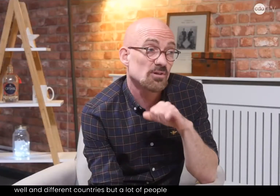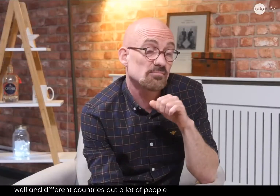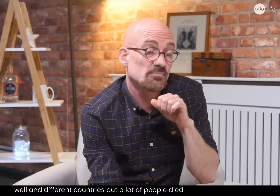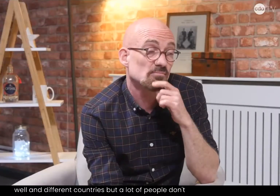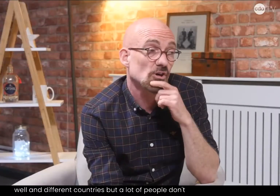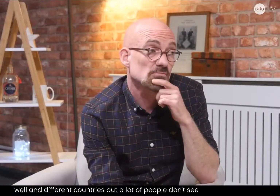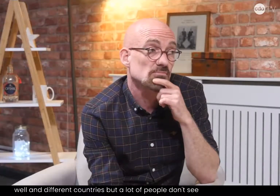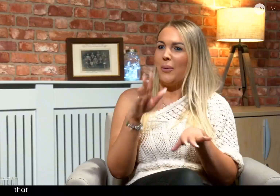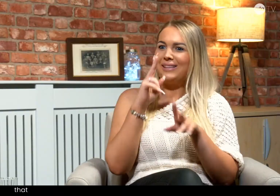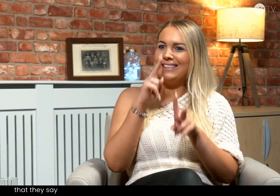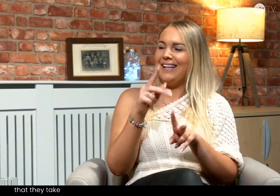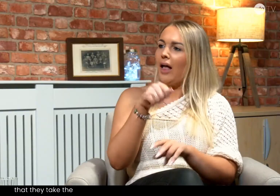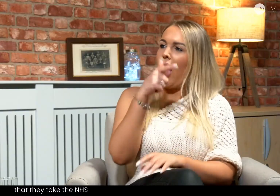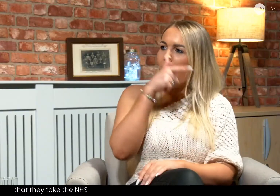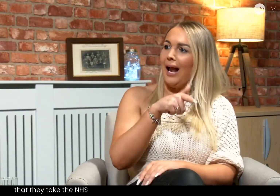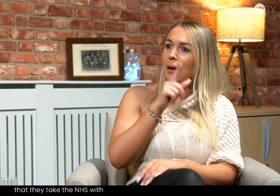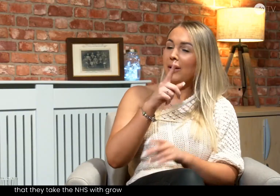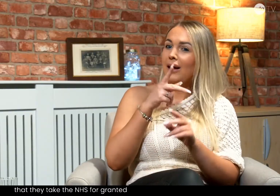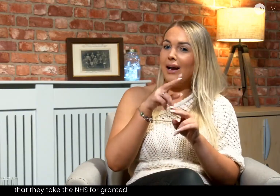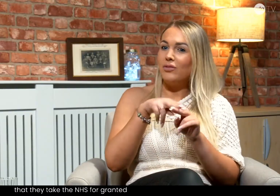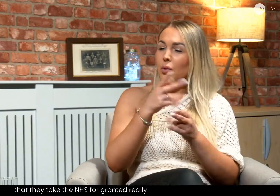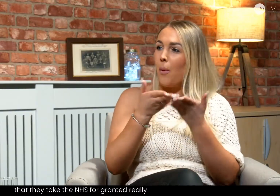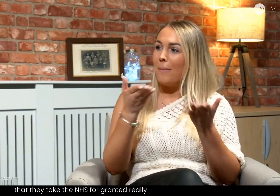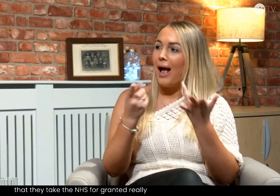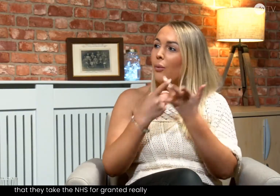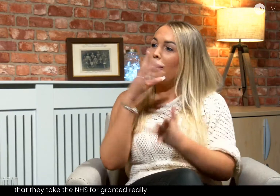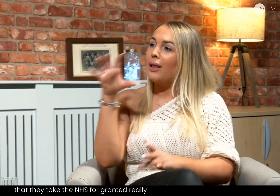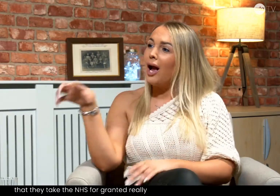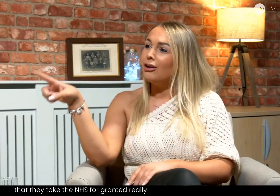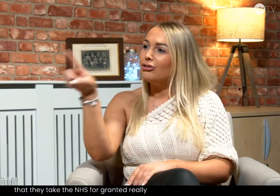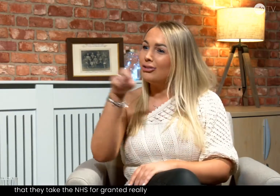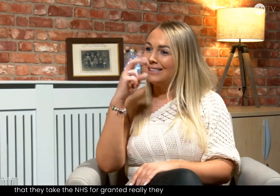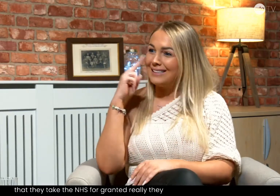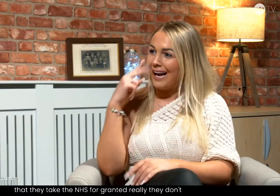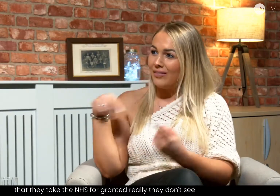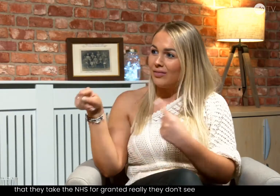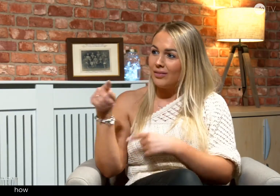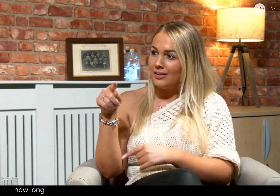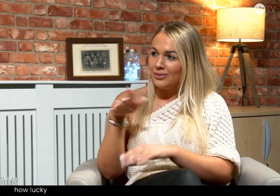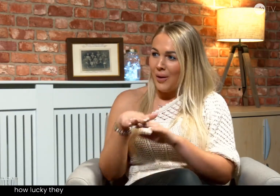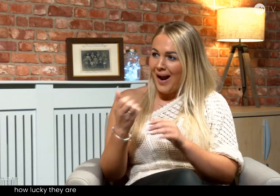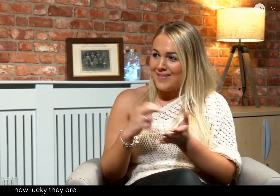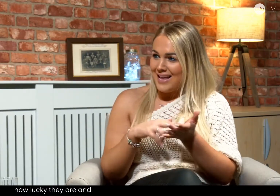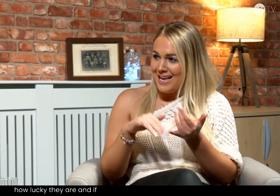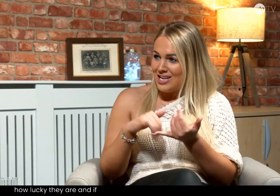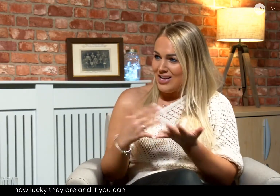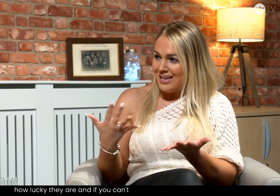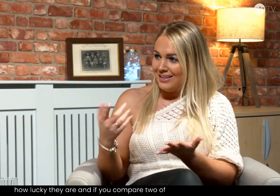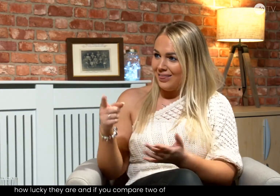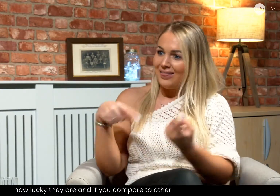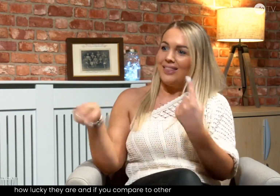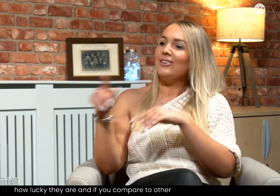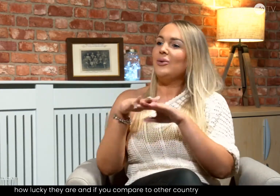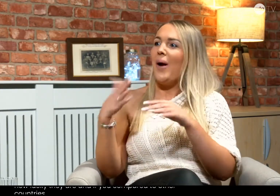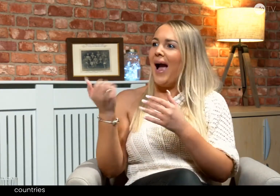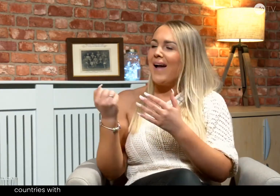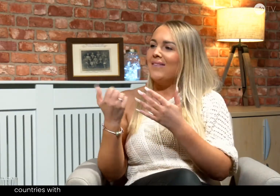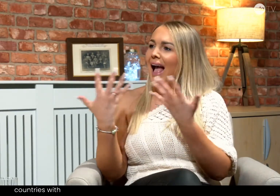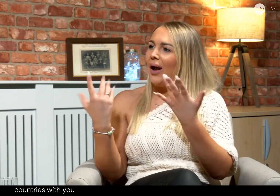for granted, really. They don't see how lucky they are. And if you compare to other countries with, you know, other people don't have the